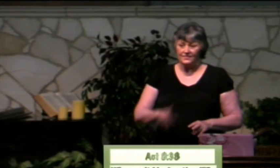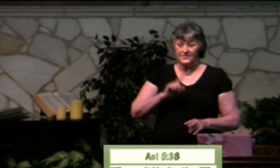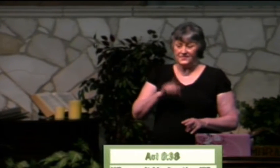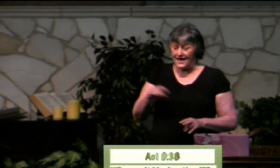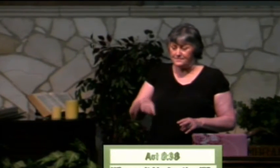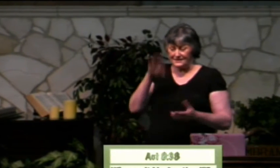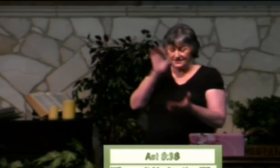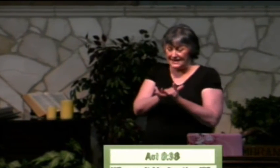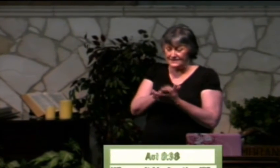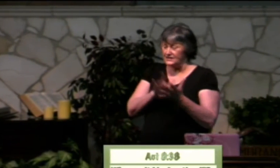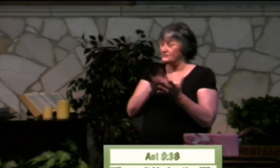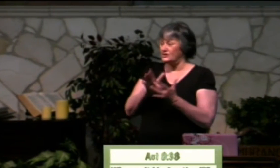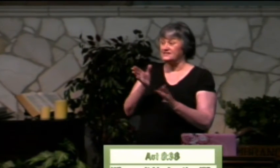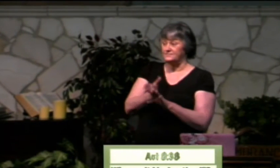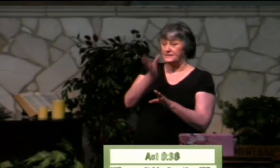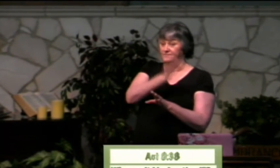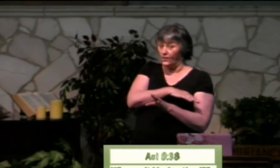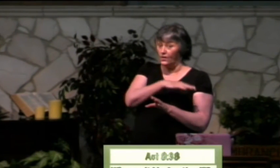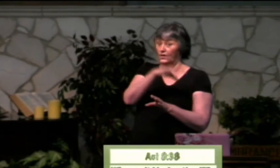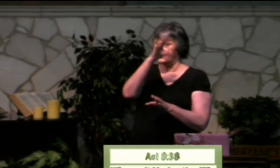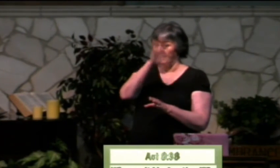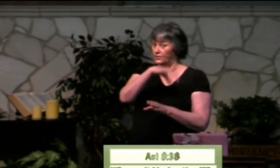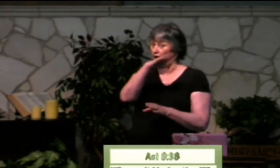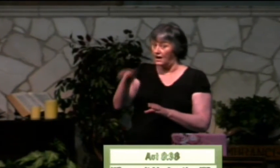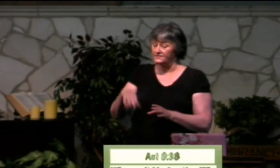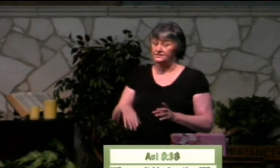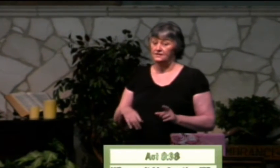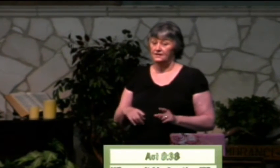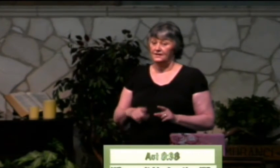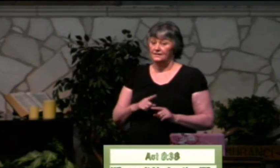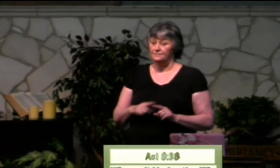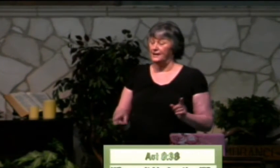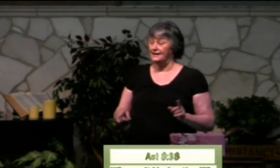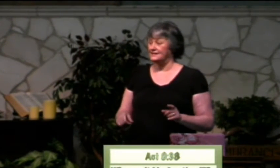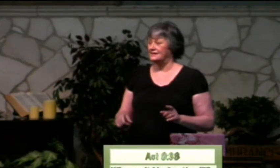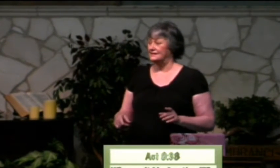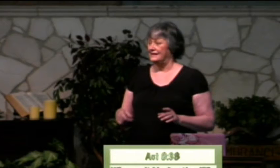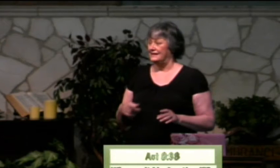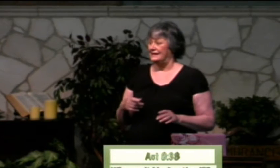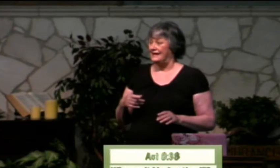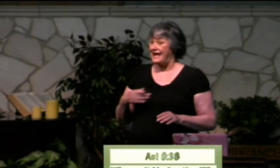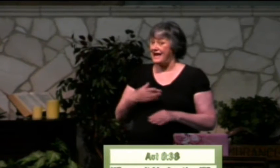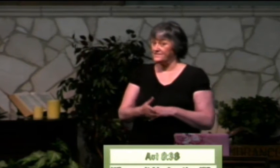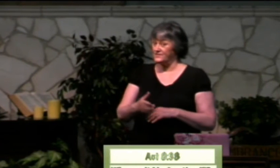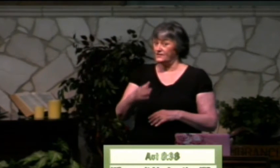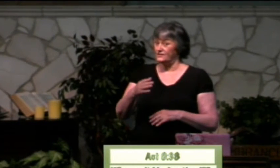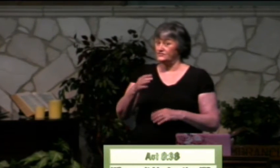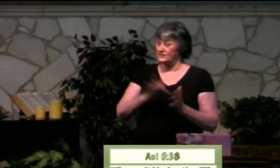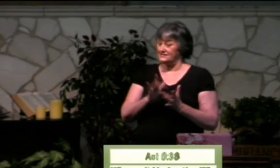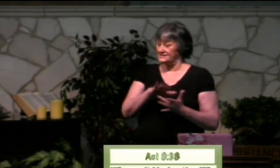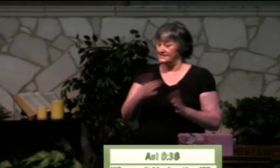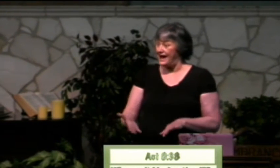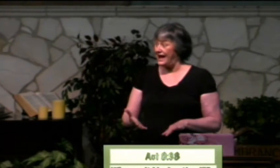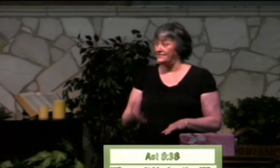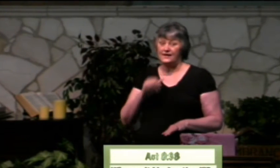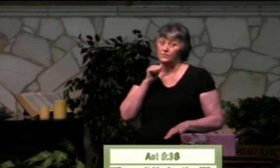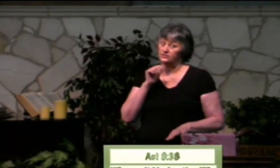They believed in Jesus before the cross, but after Jesus died, they weren't